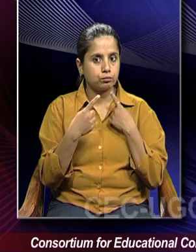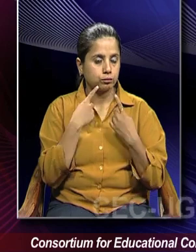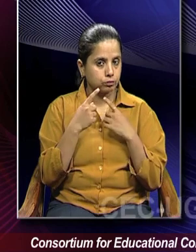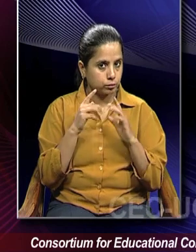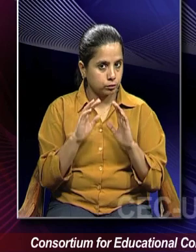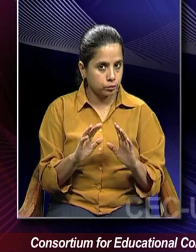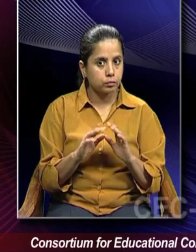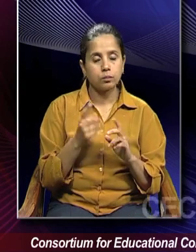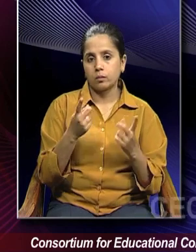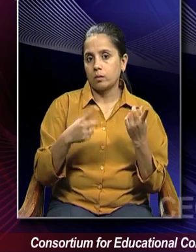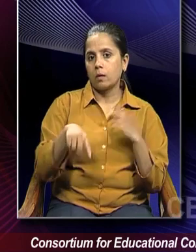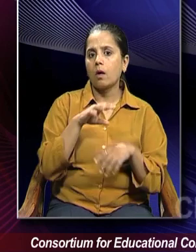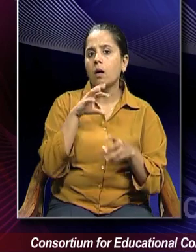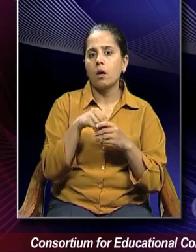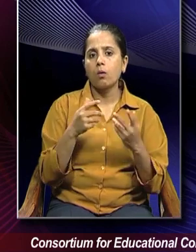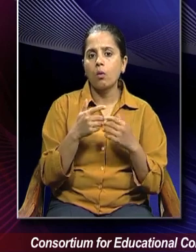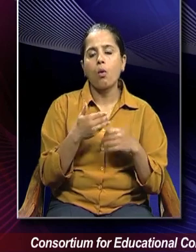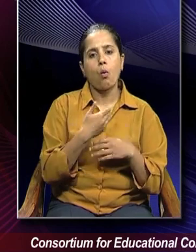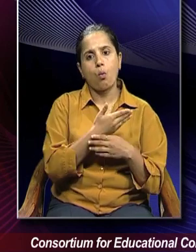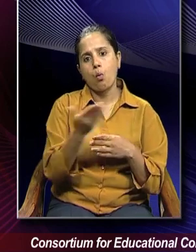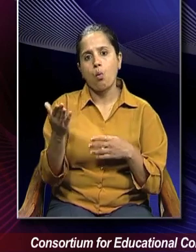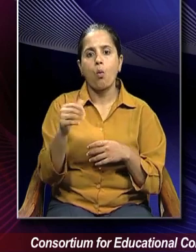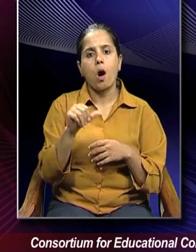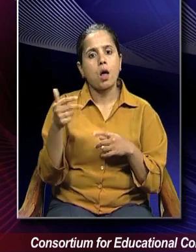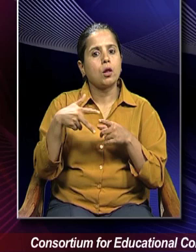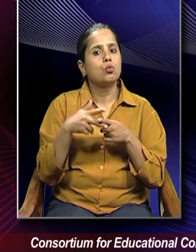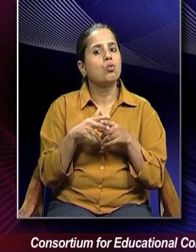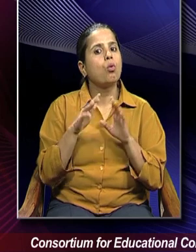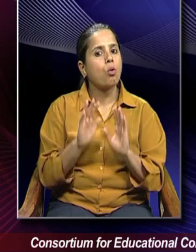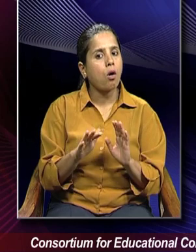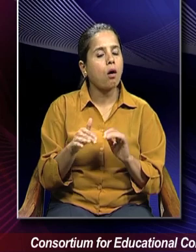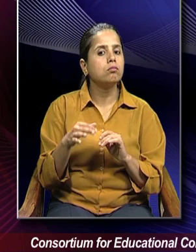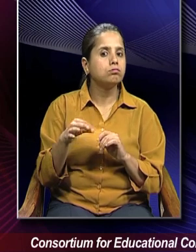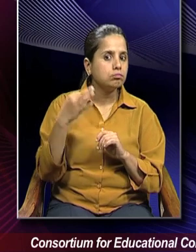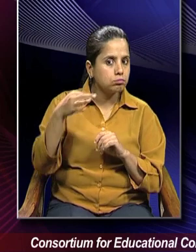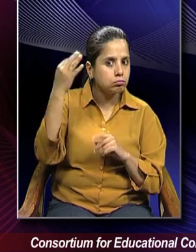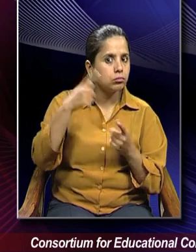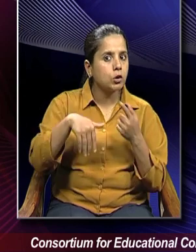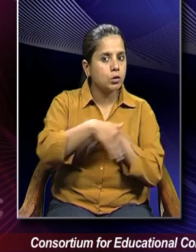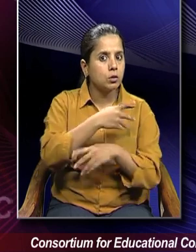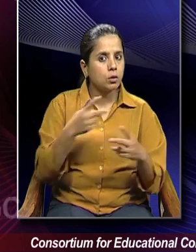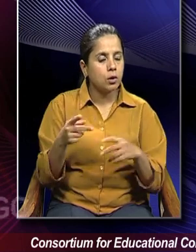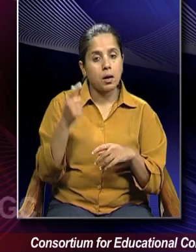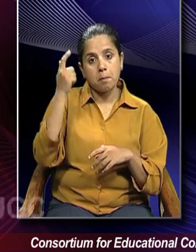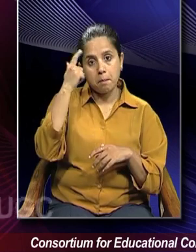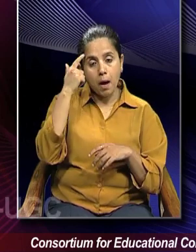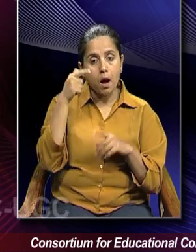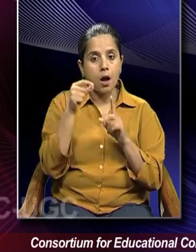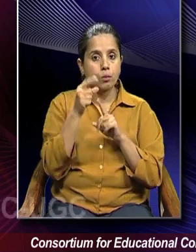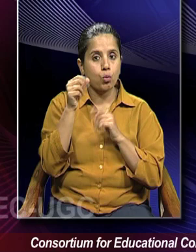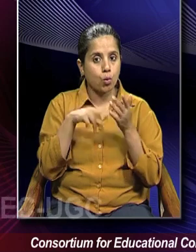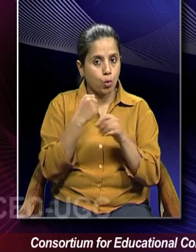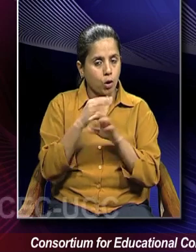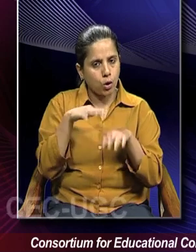actually becomes part of each and every other tool of forward engineering, that is called mind pooling or pooling